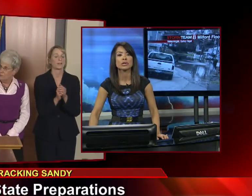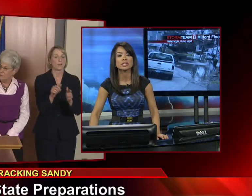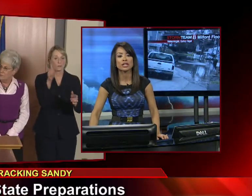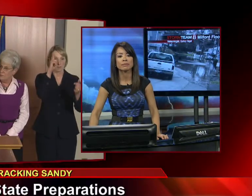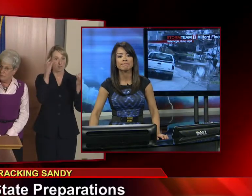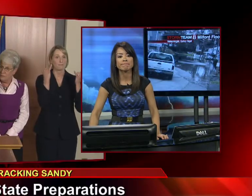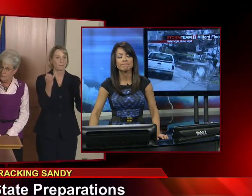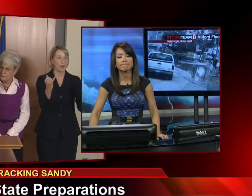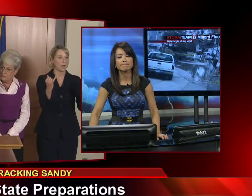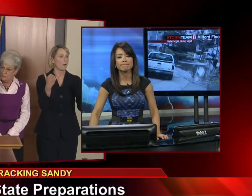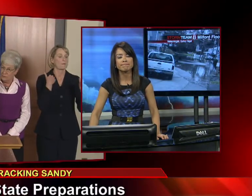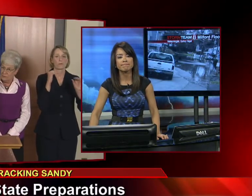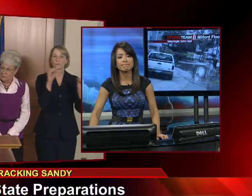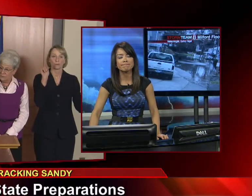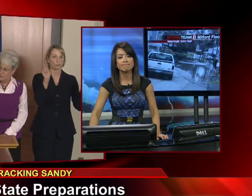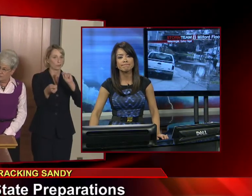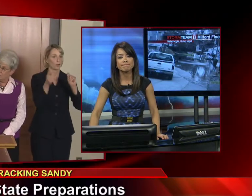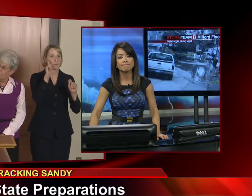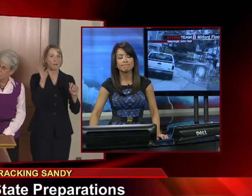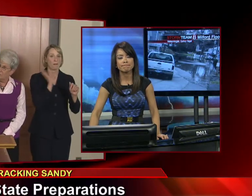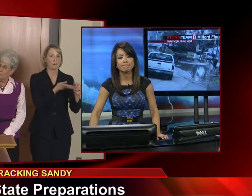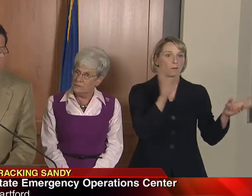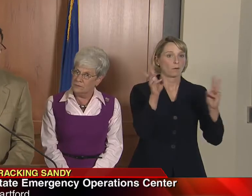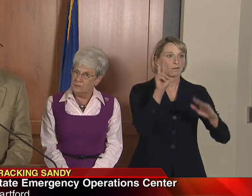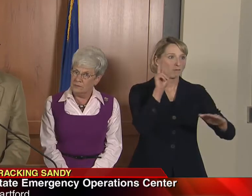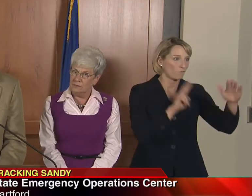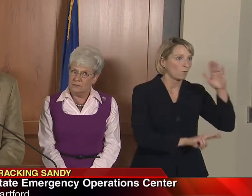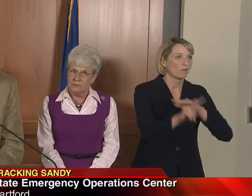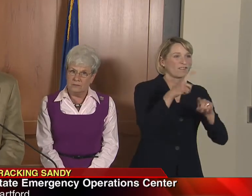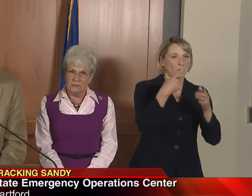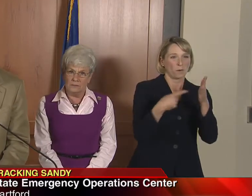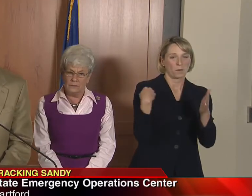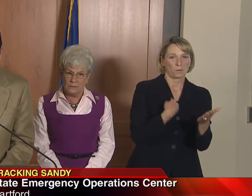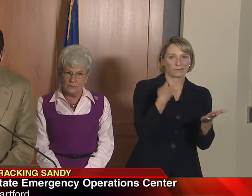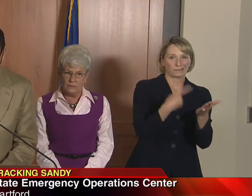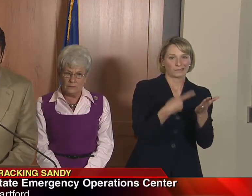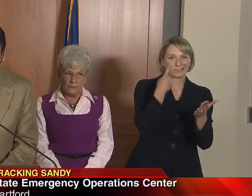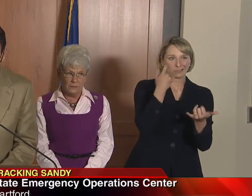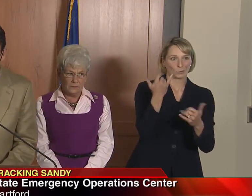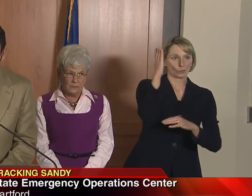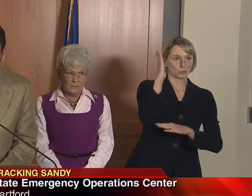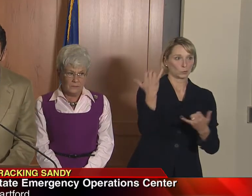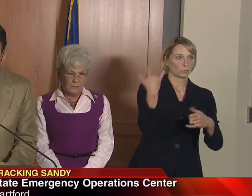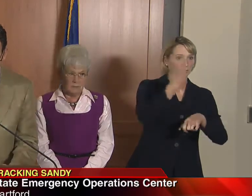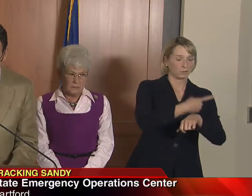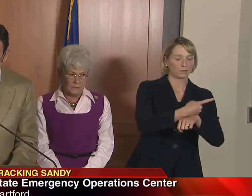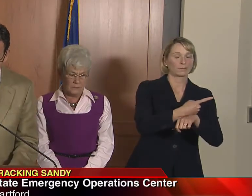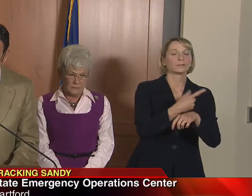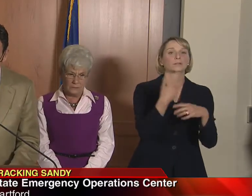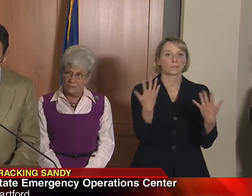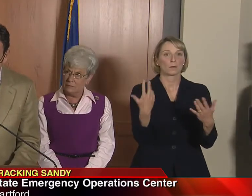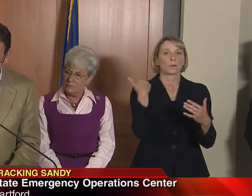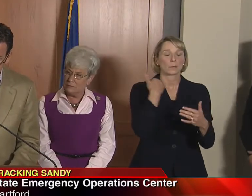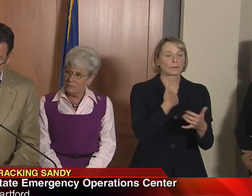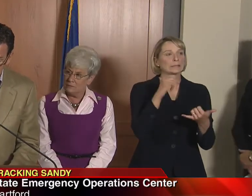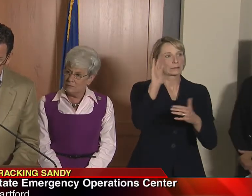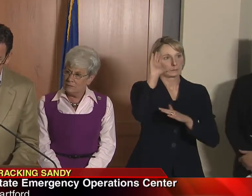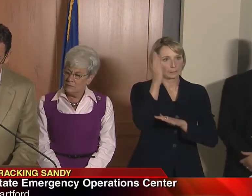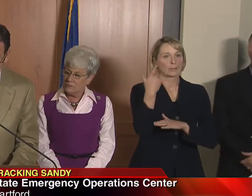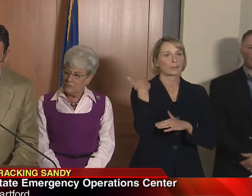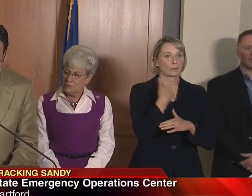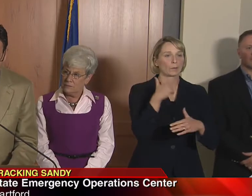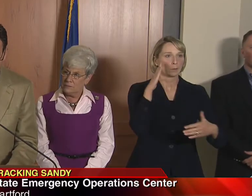Center. As of right now, there is no change in the weather forecast from the one that we discussed earlier today. As a result, we still appear to be headed